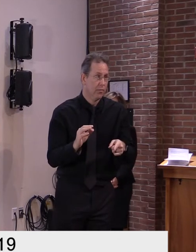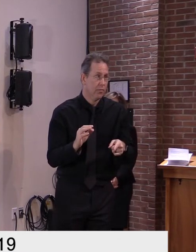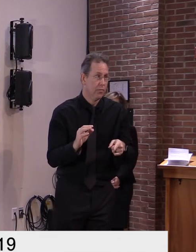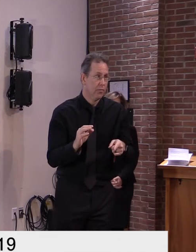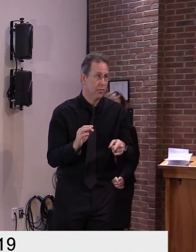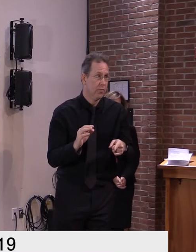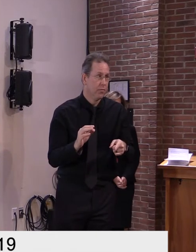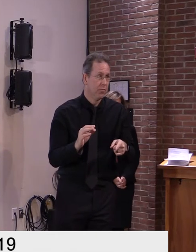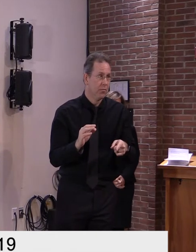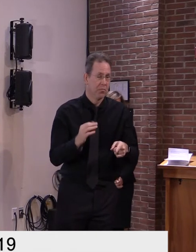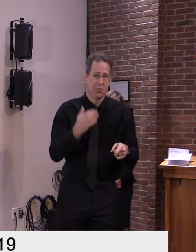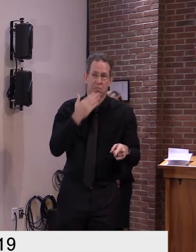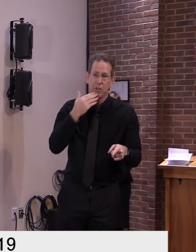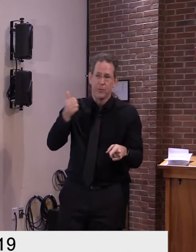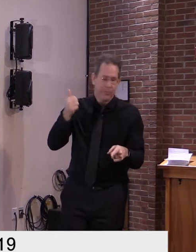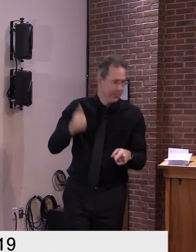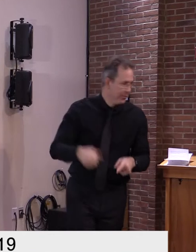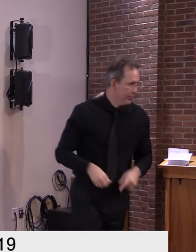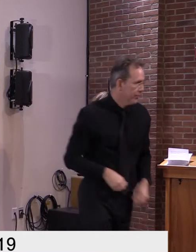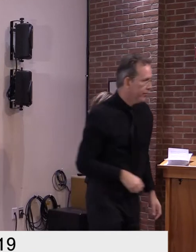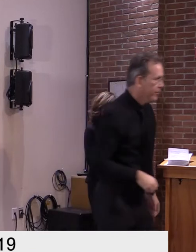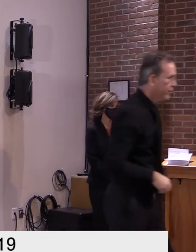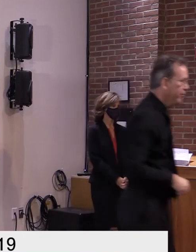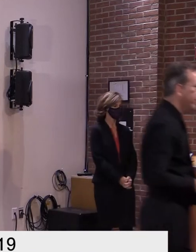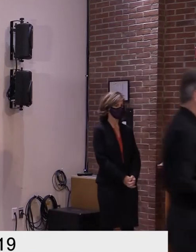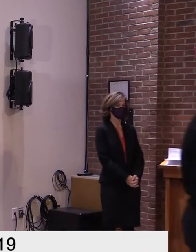Okay, thank you very much.